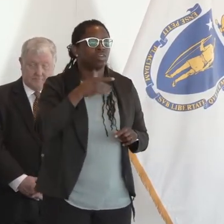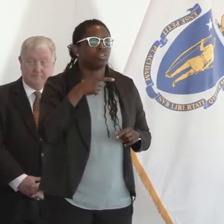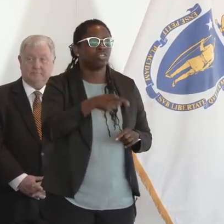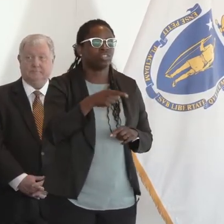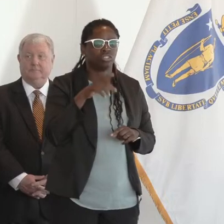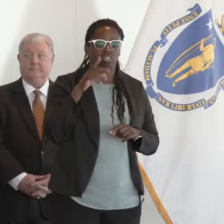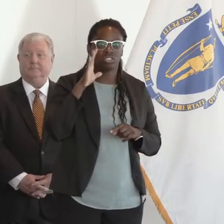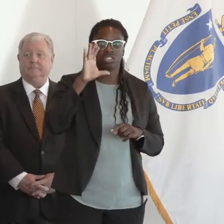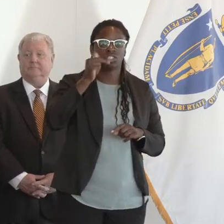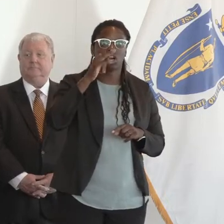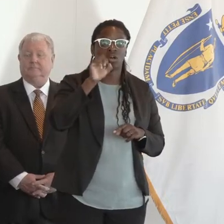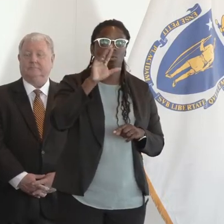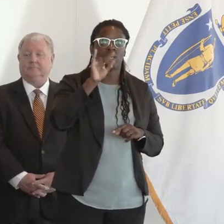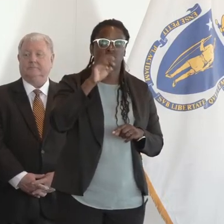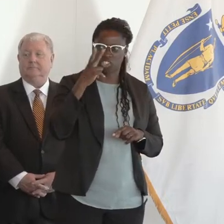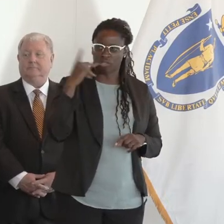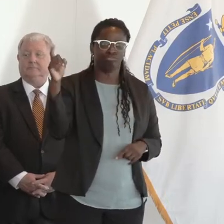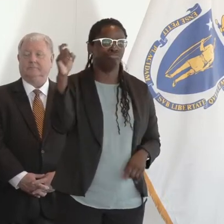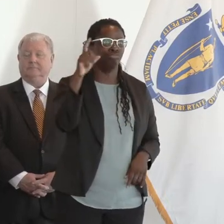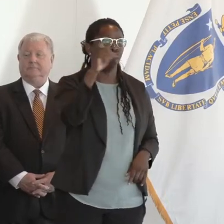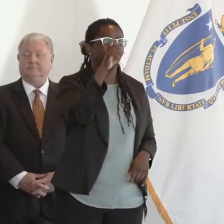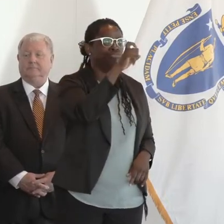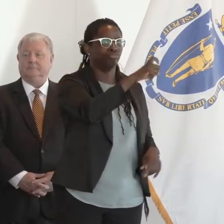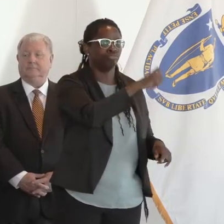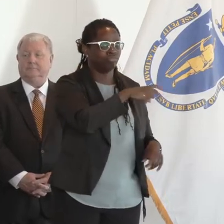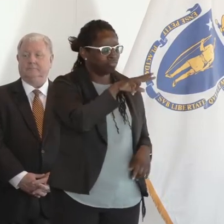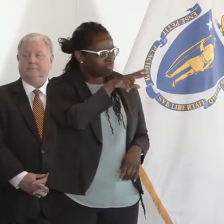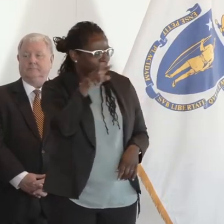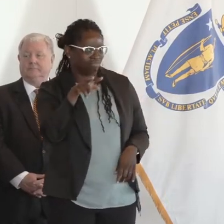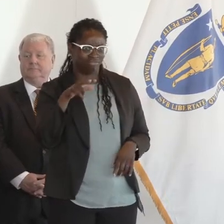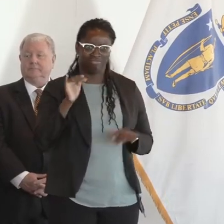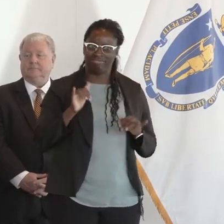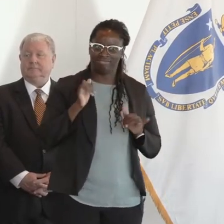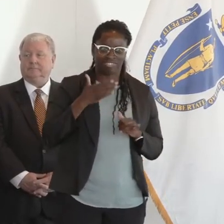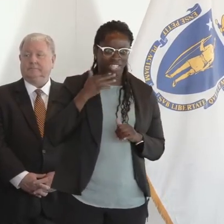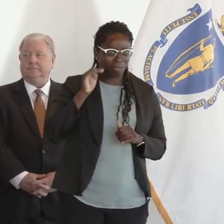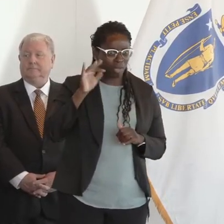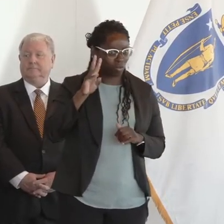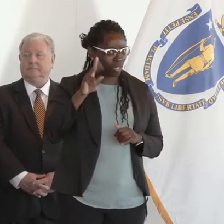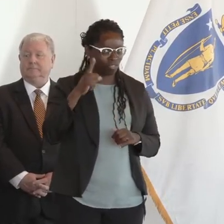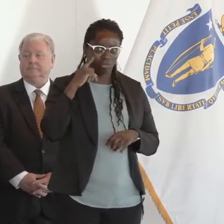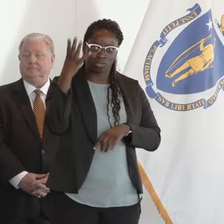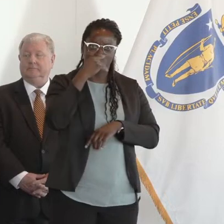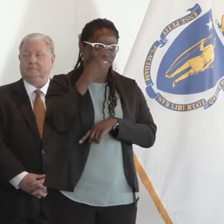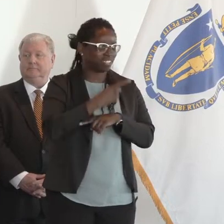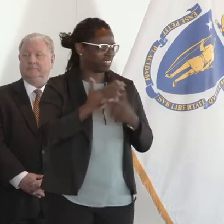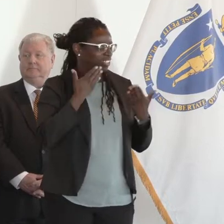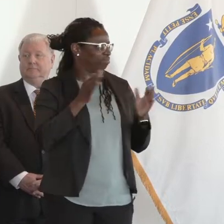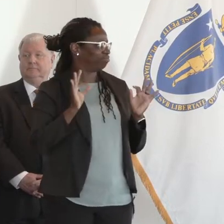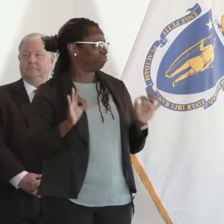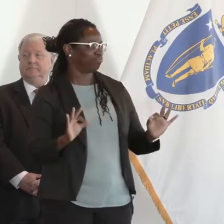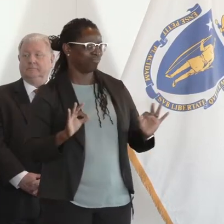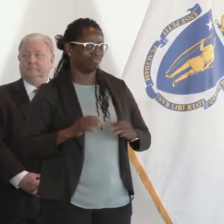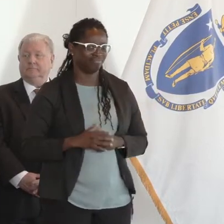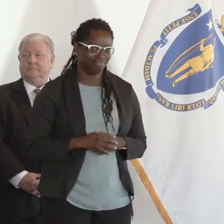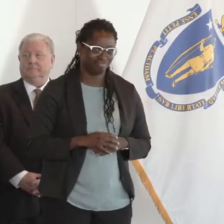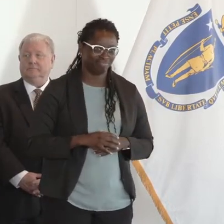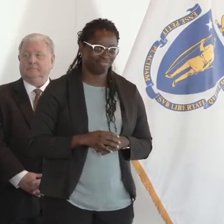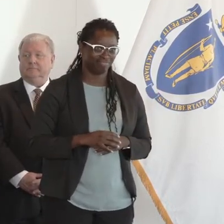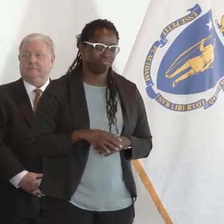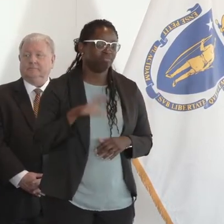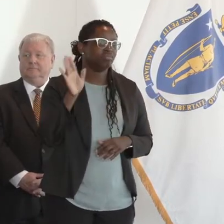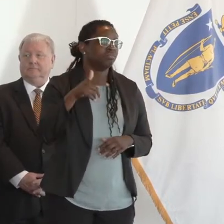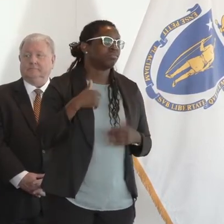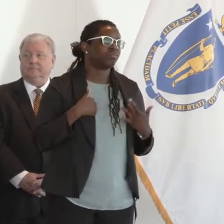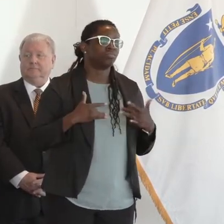weather that Mayor Wu dialed up for all of us, so we thank you. We are thrilled, on behalf of myself and the entire administration,